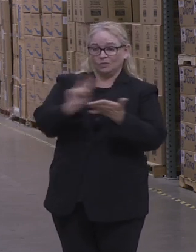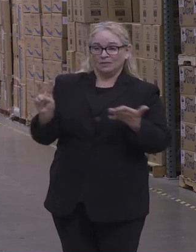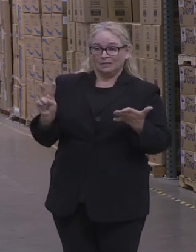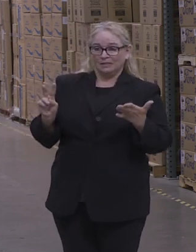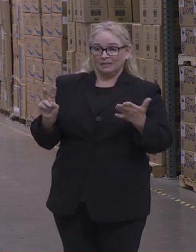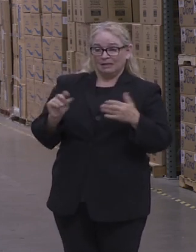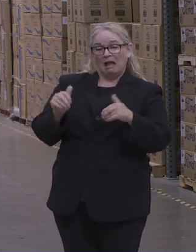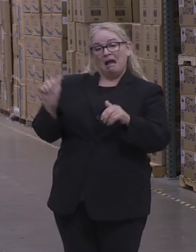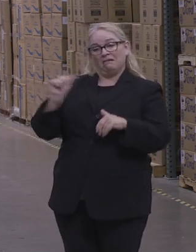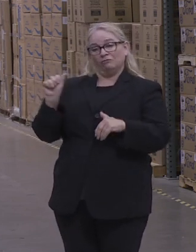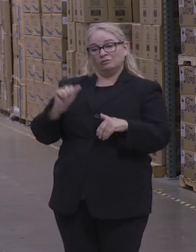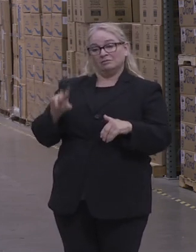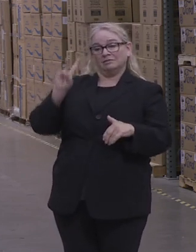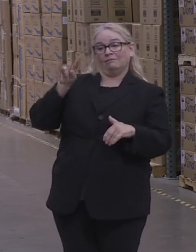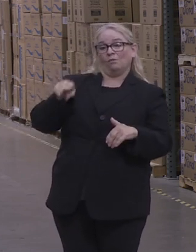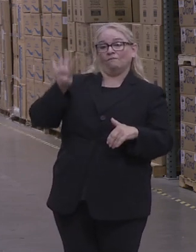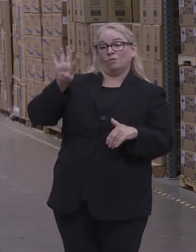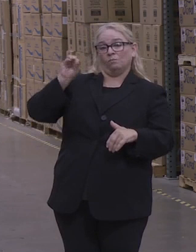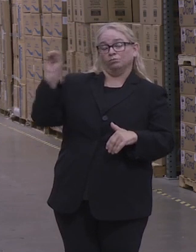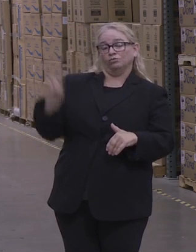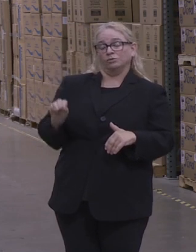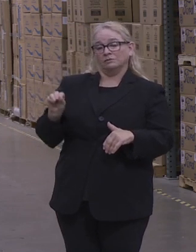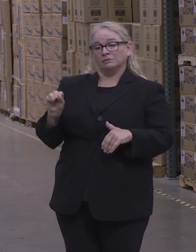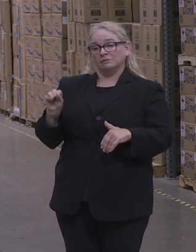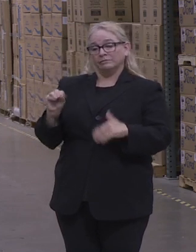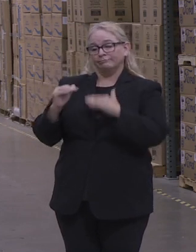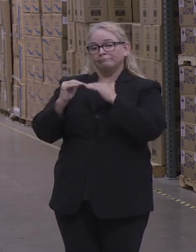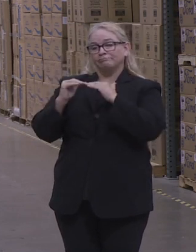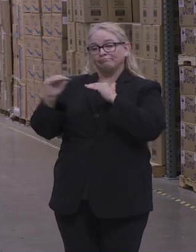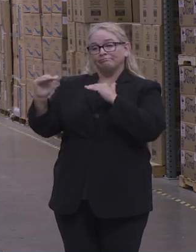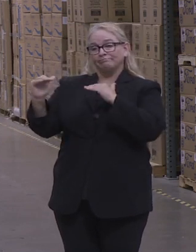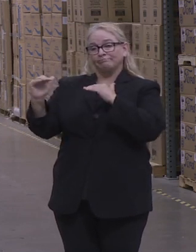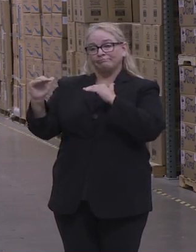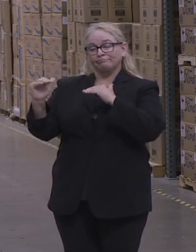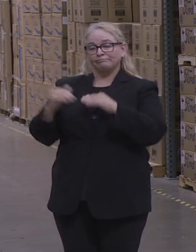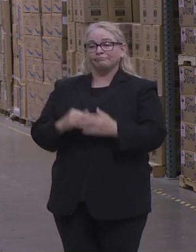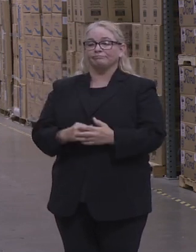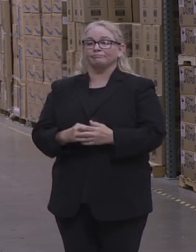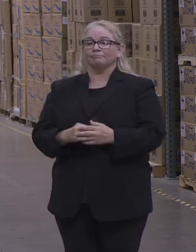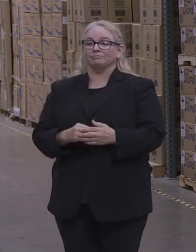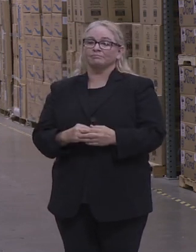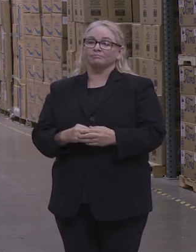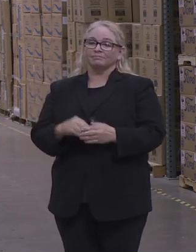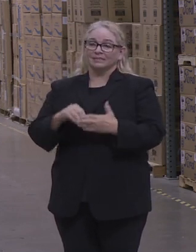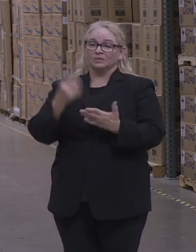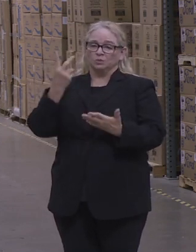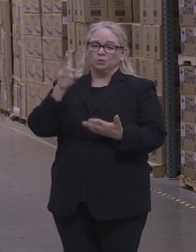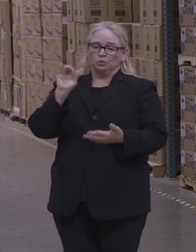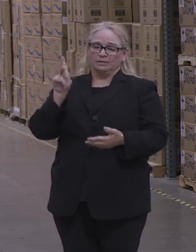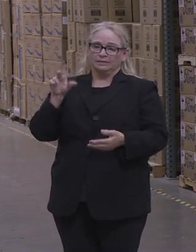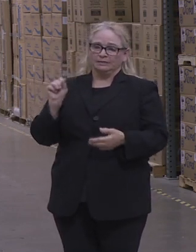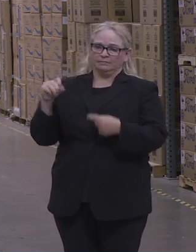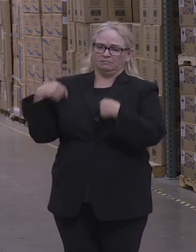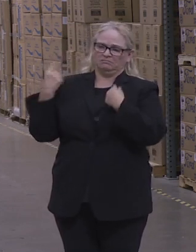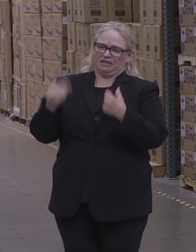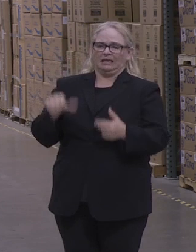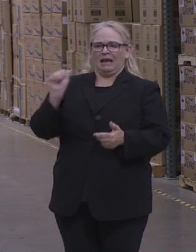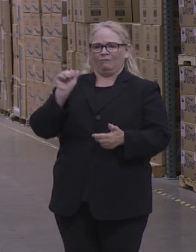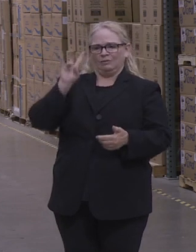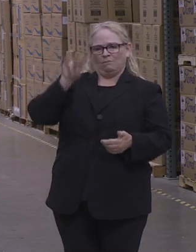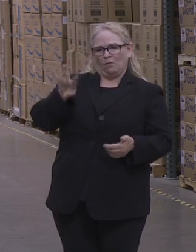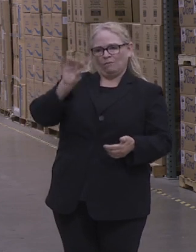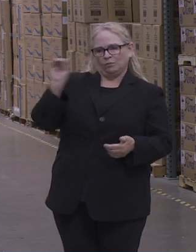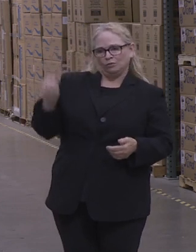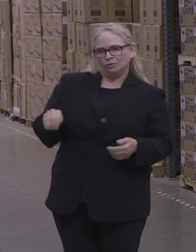7.4%. 7.4% positivity rate over a 14-day period here in the state of California. But the 7-day